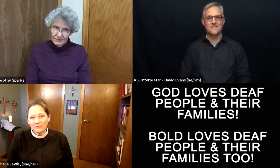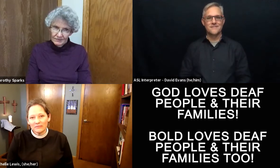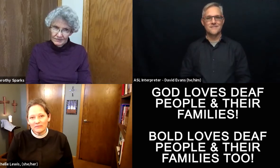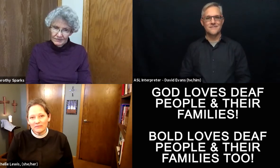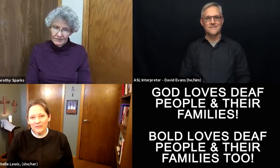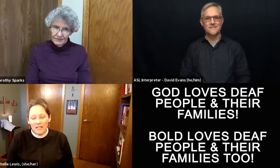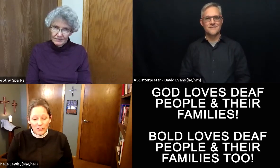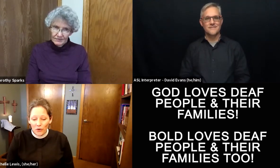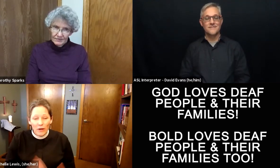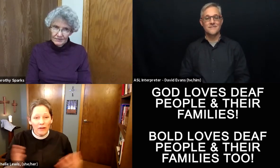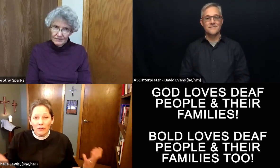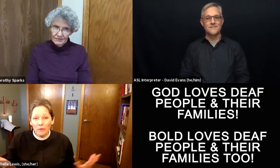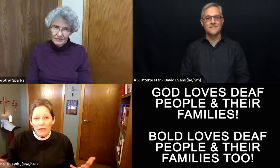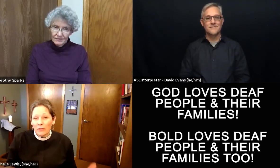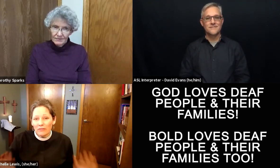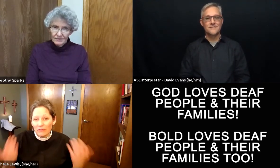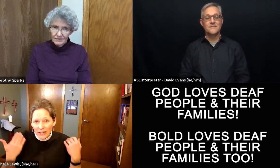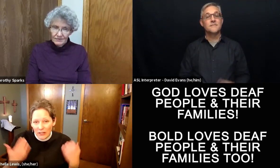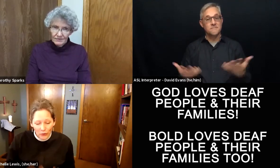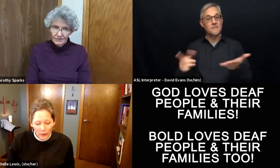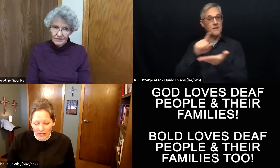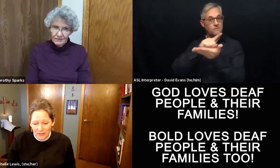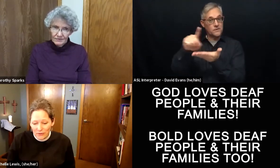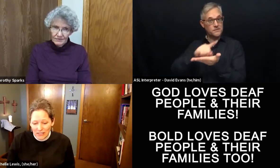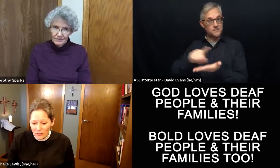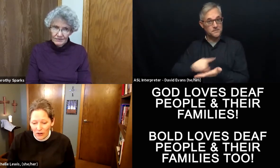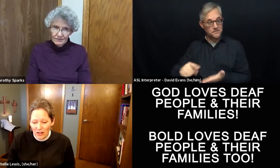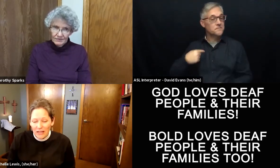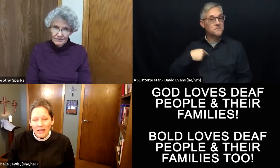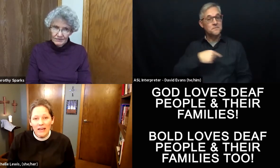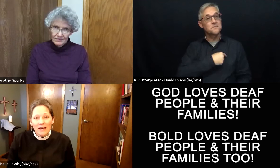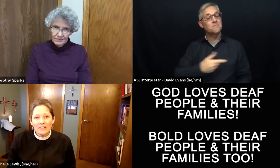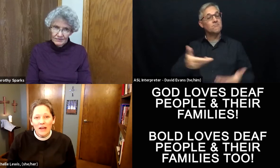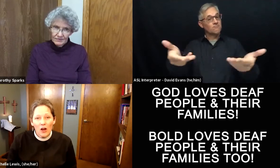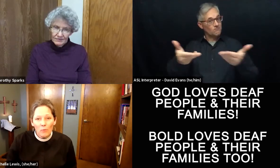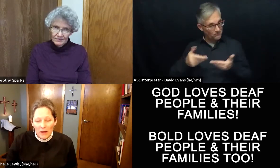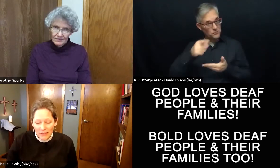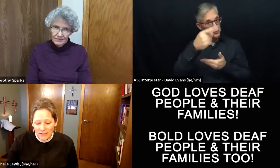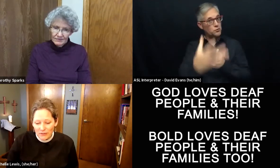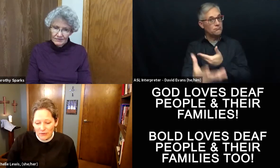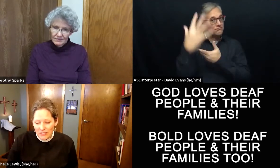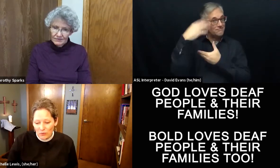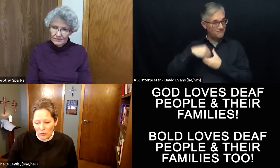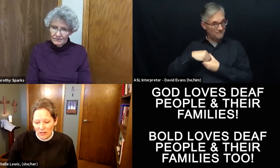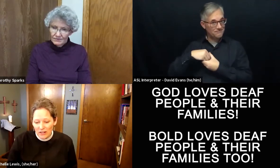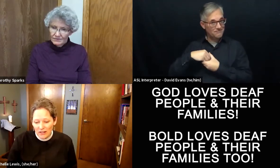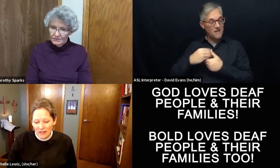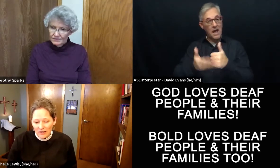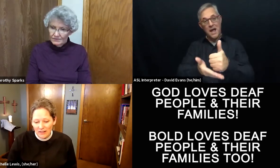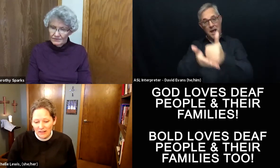And so every week we invite you into this calling to help us do this